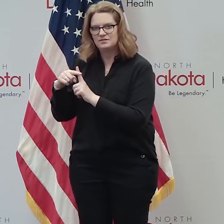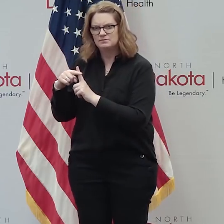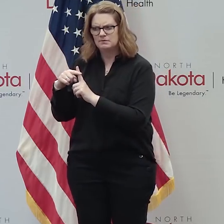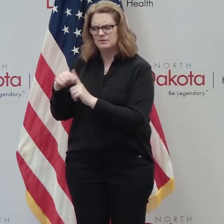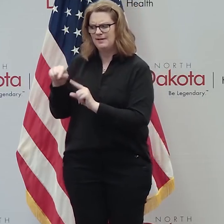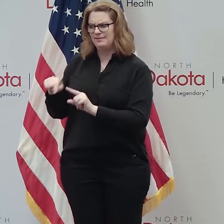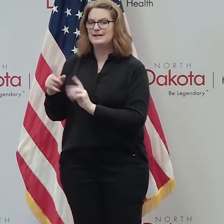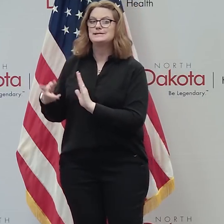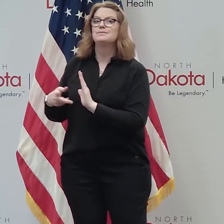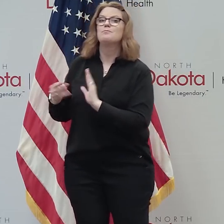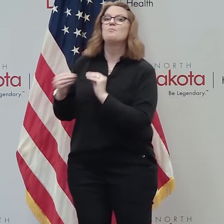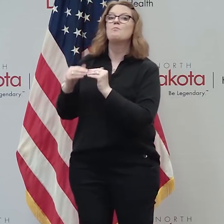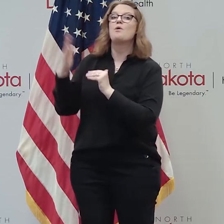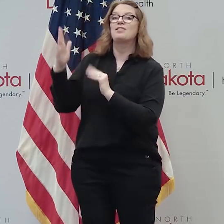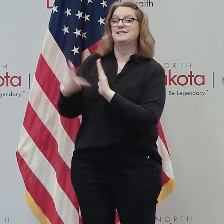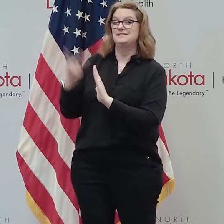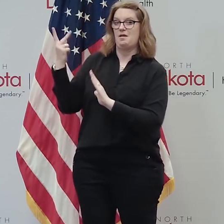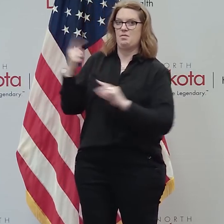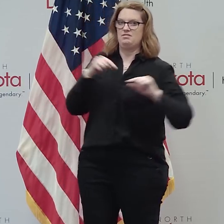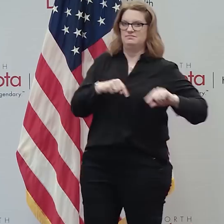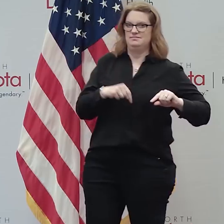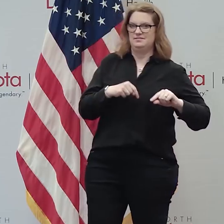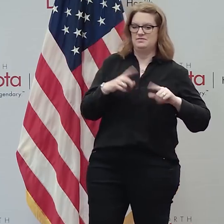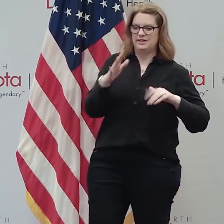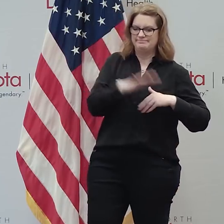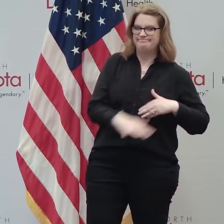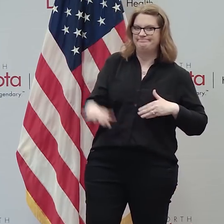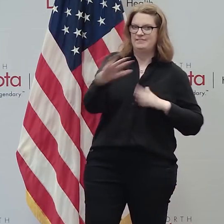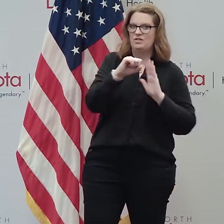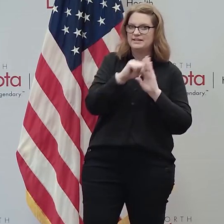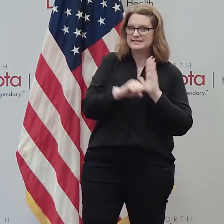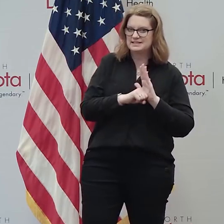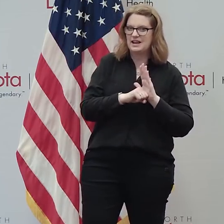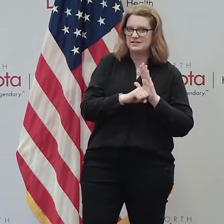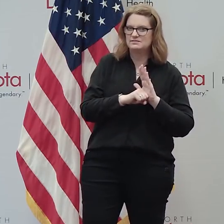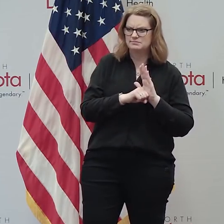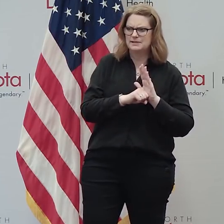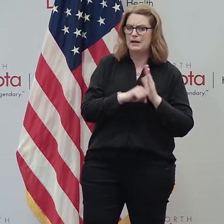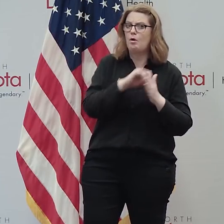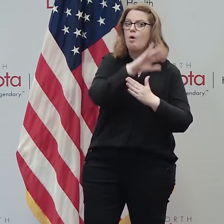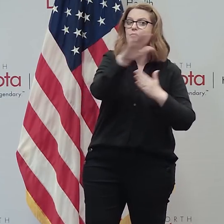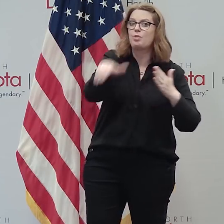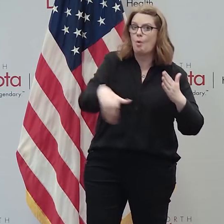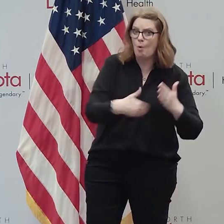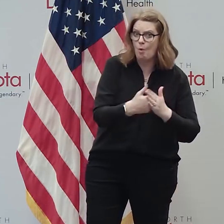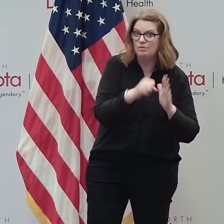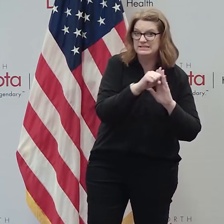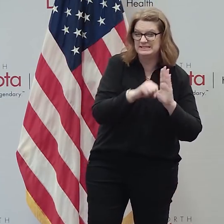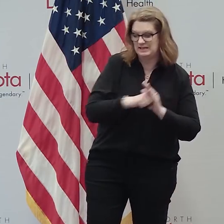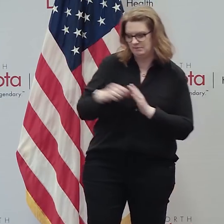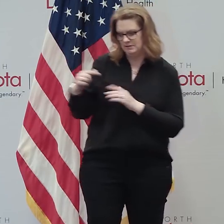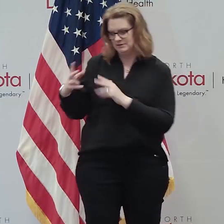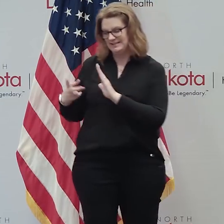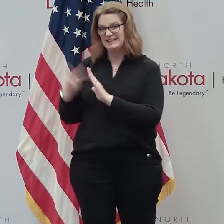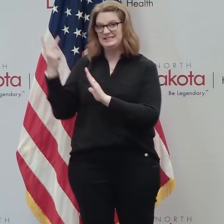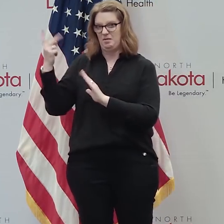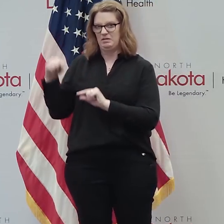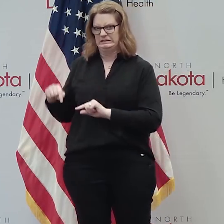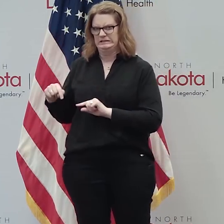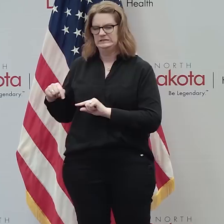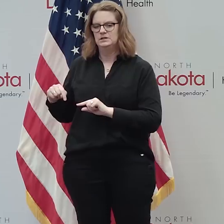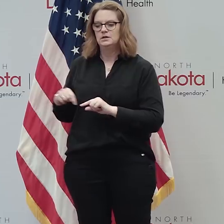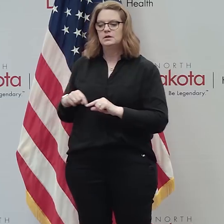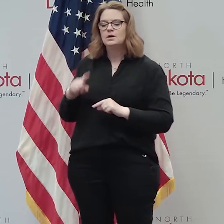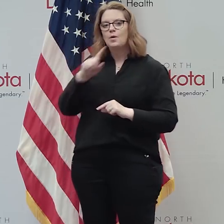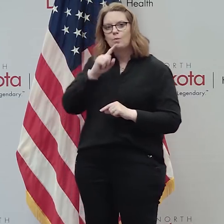the 3.4% of what we've had cumulative across the whole state. The goal of this task force is to get this